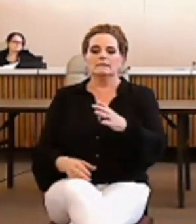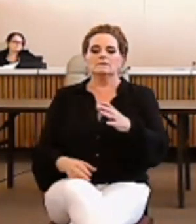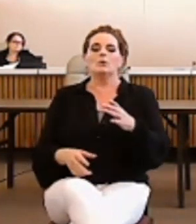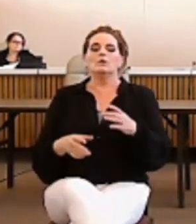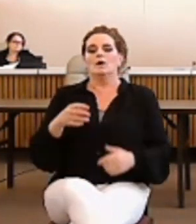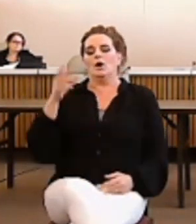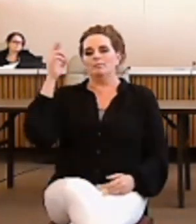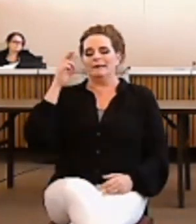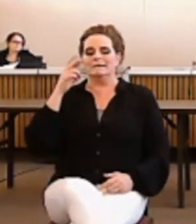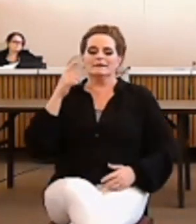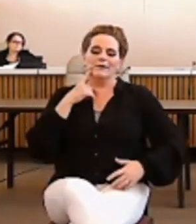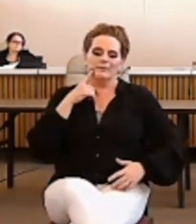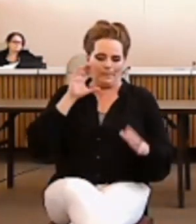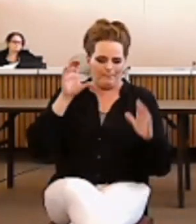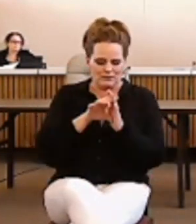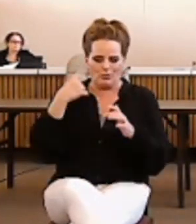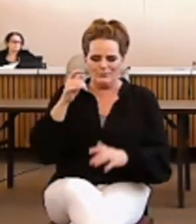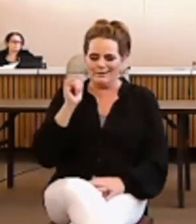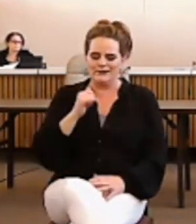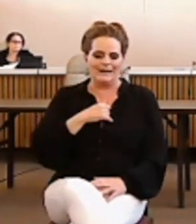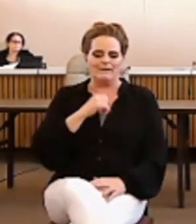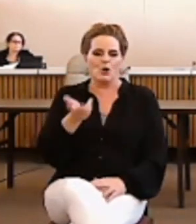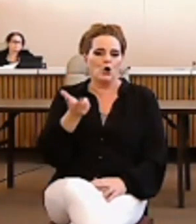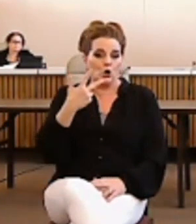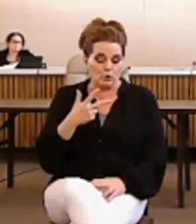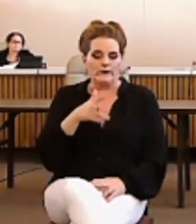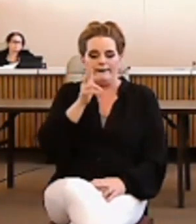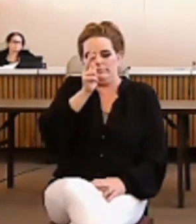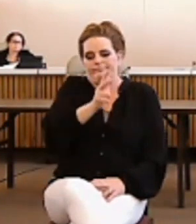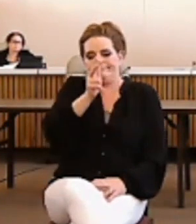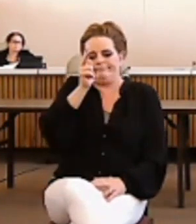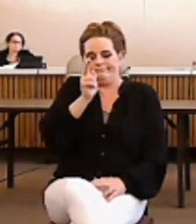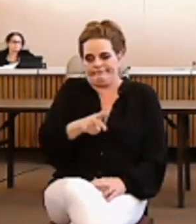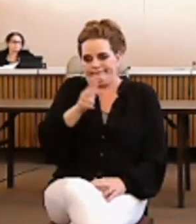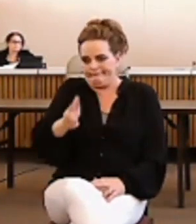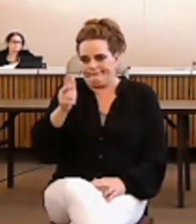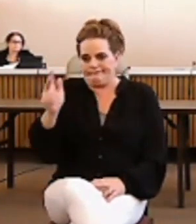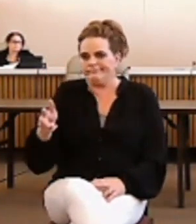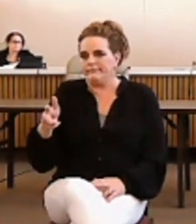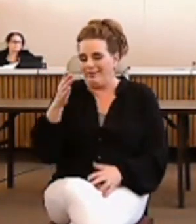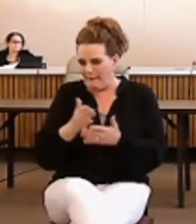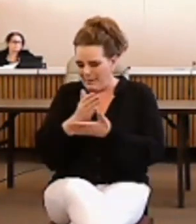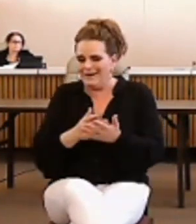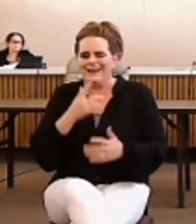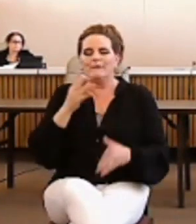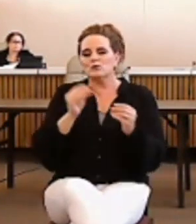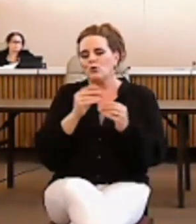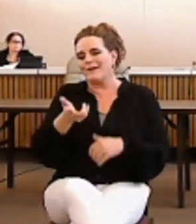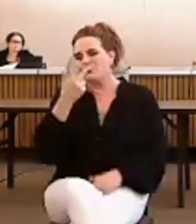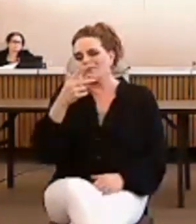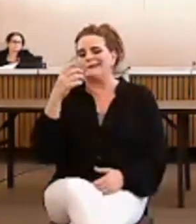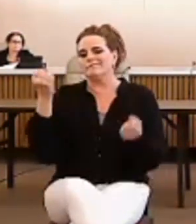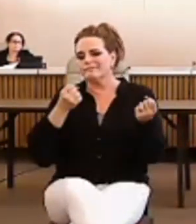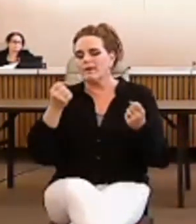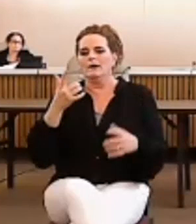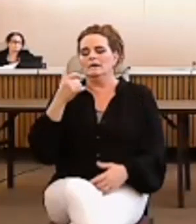aerial imagery, it looks like you can fit easily 3 vehicles in that portion. If there were more than 3 vehicles coming out, it